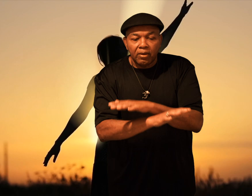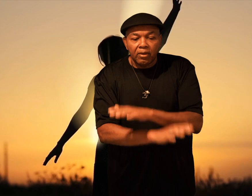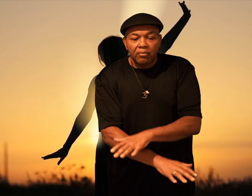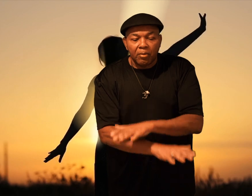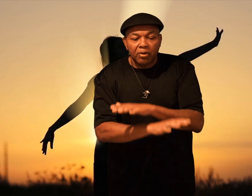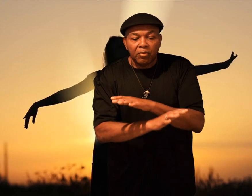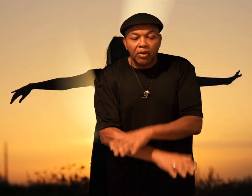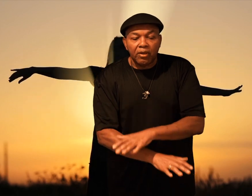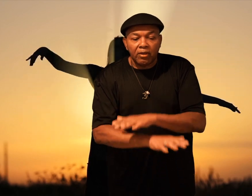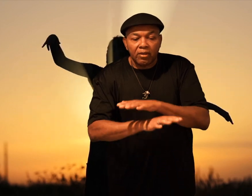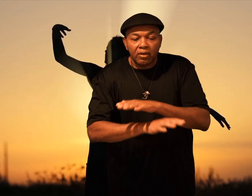Remember to breathe.